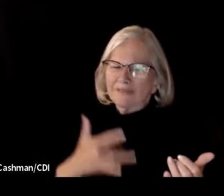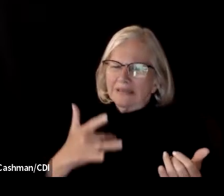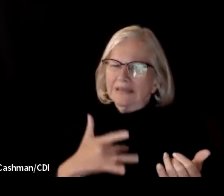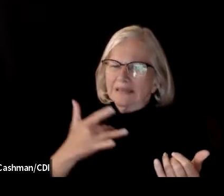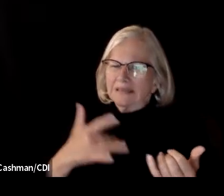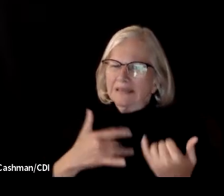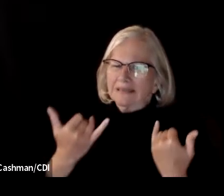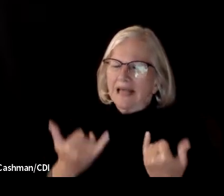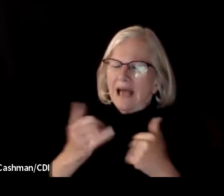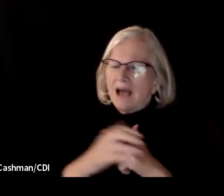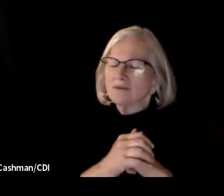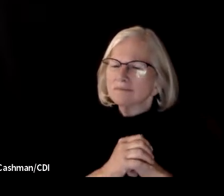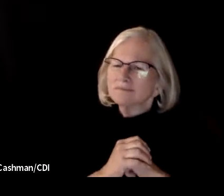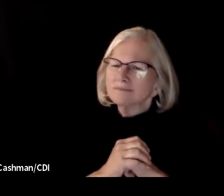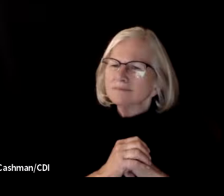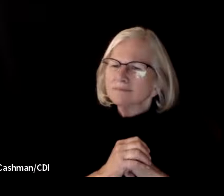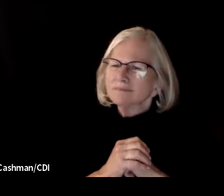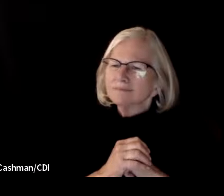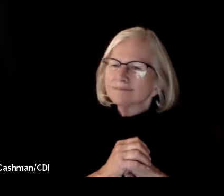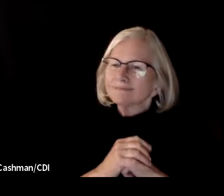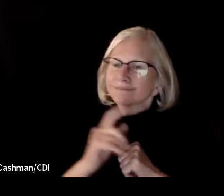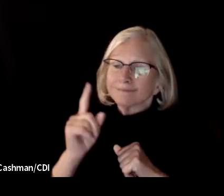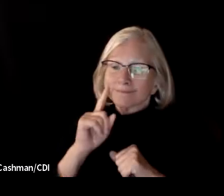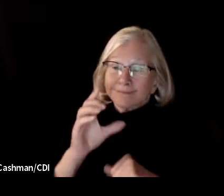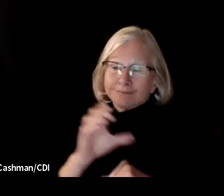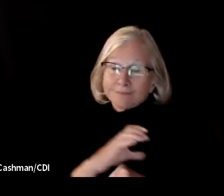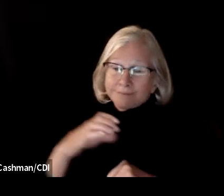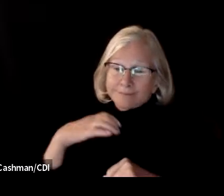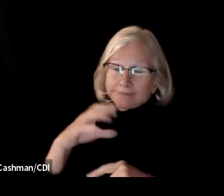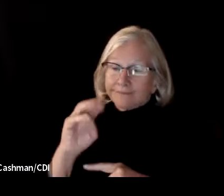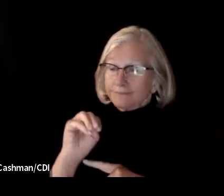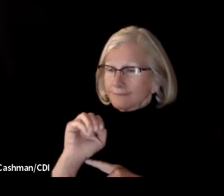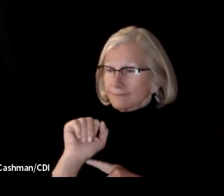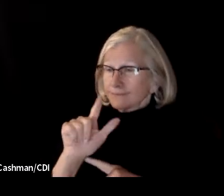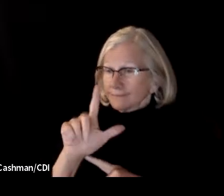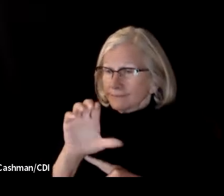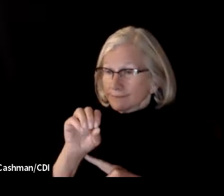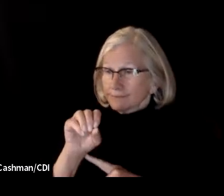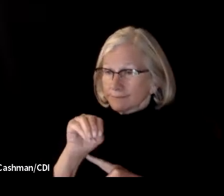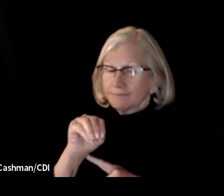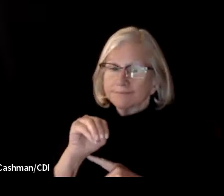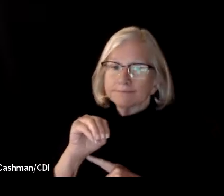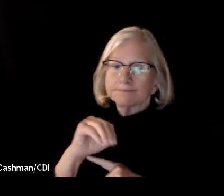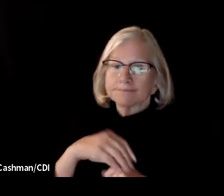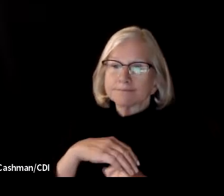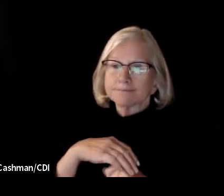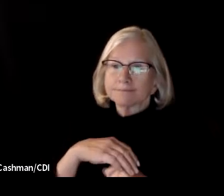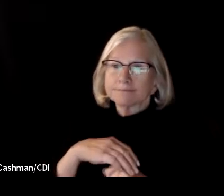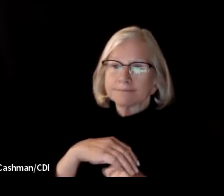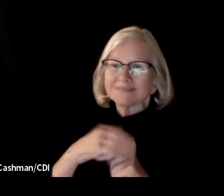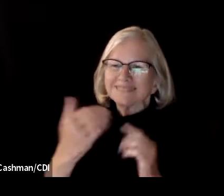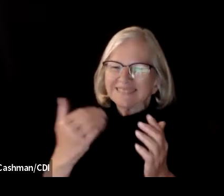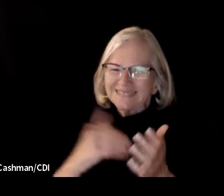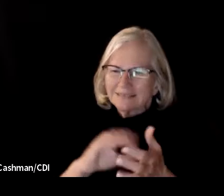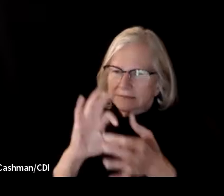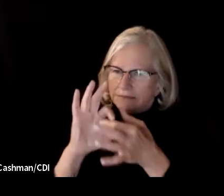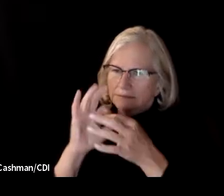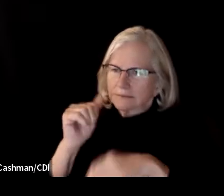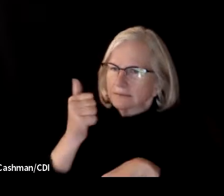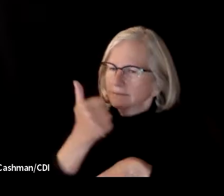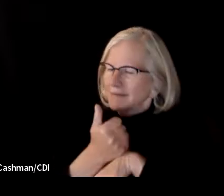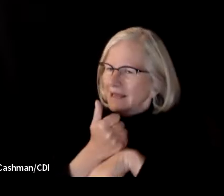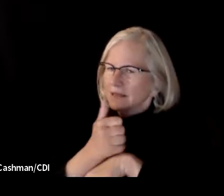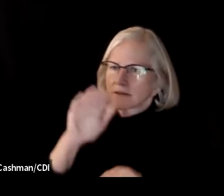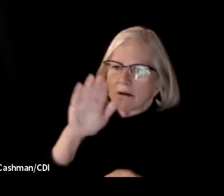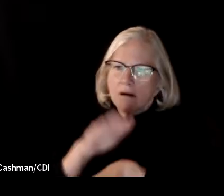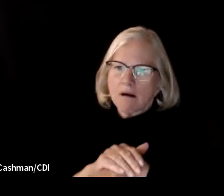Well, yeah, I think this is Commissioner Malcolm. Again, this is all sort of in the context of the